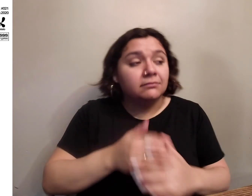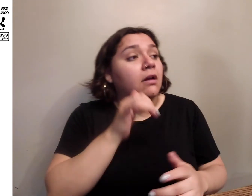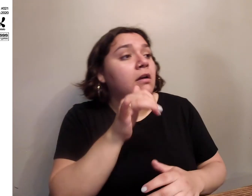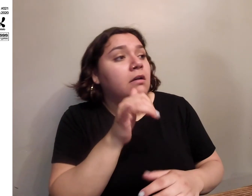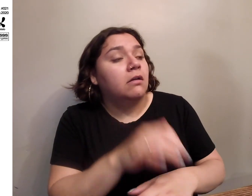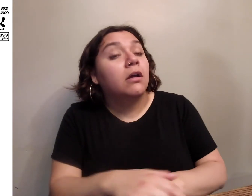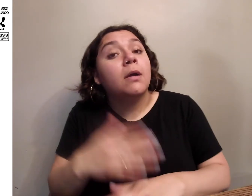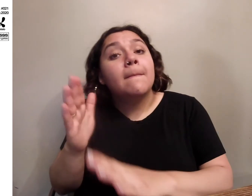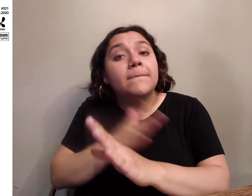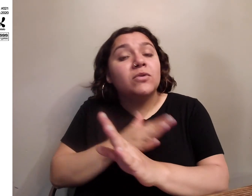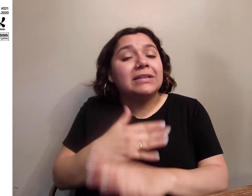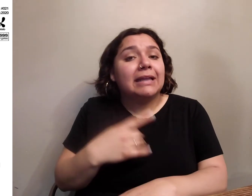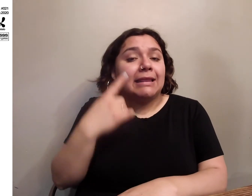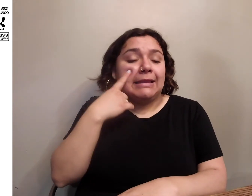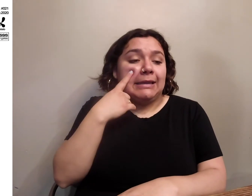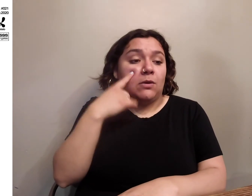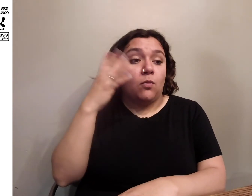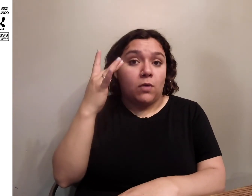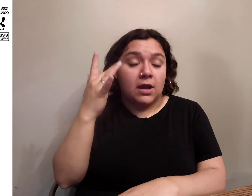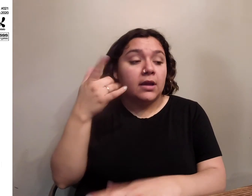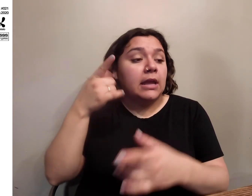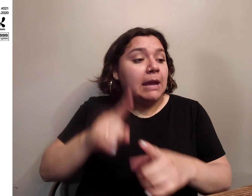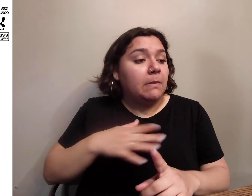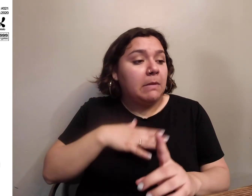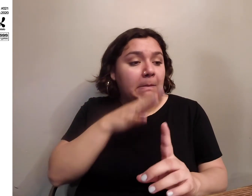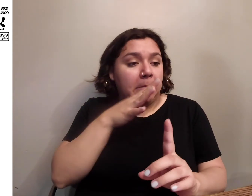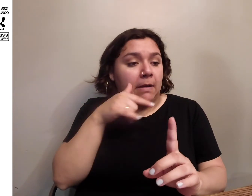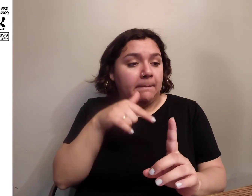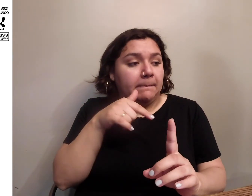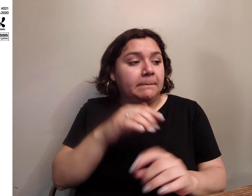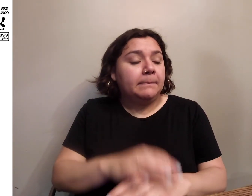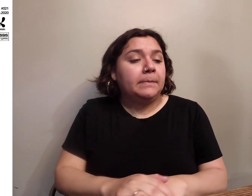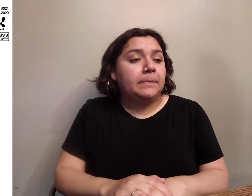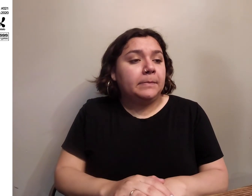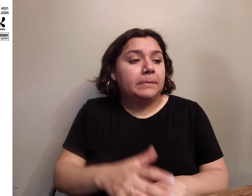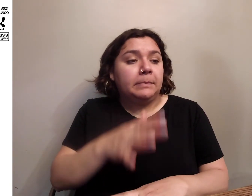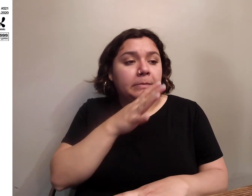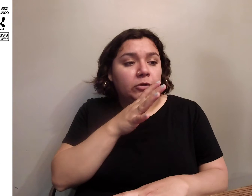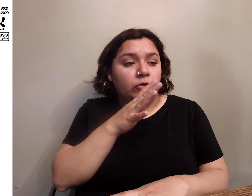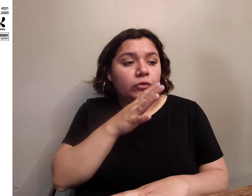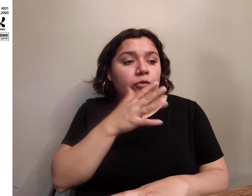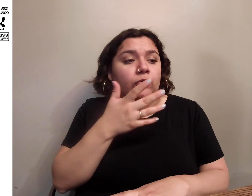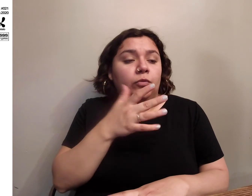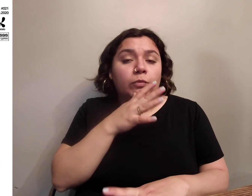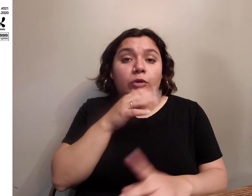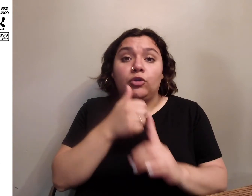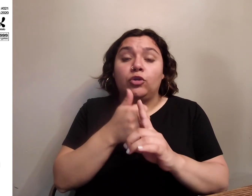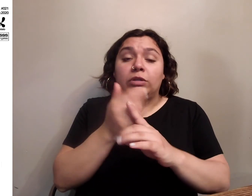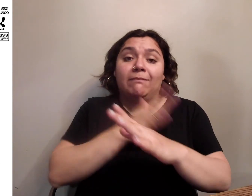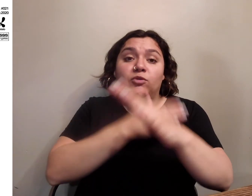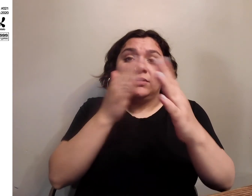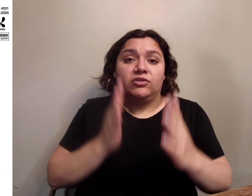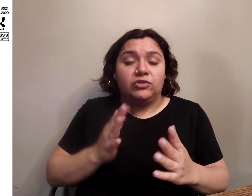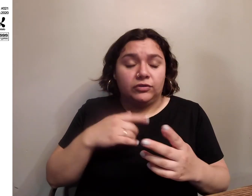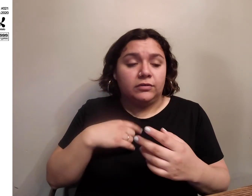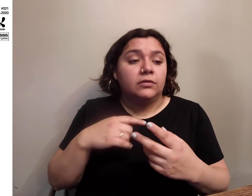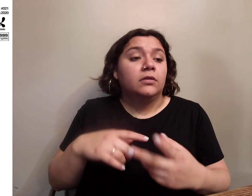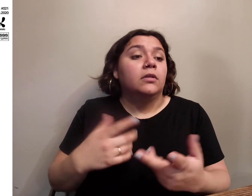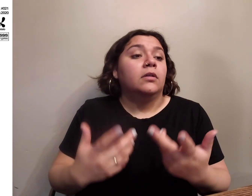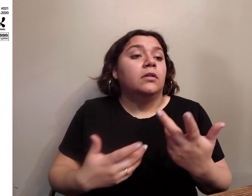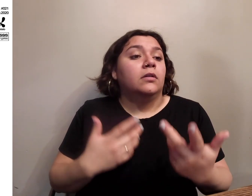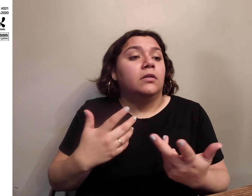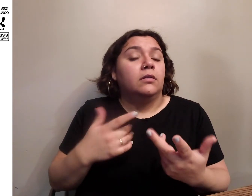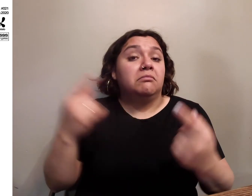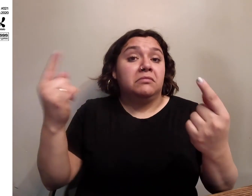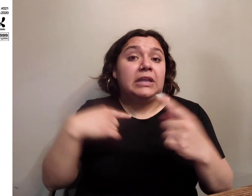Music, and I guess it's because my mother is a musician. Then came